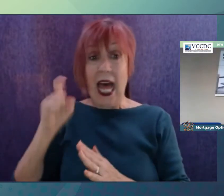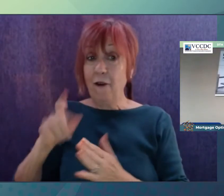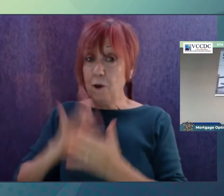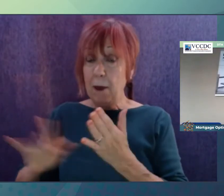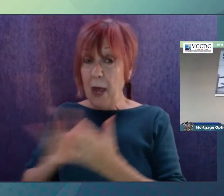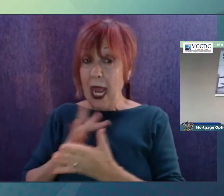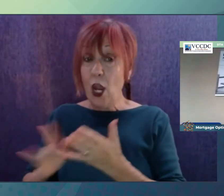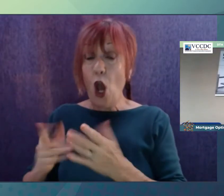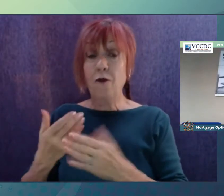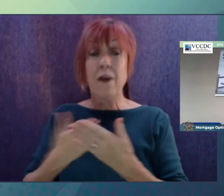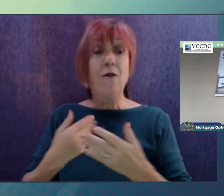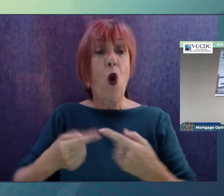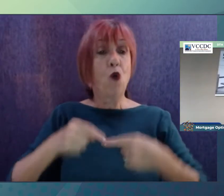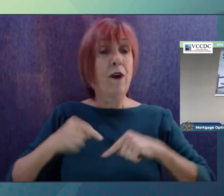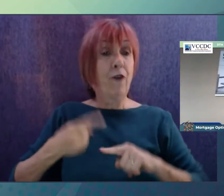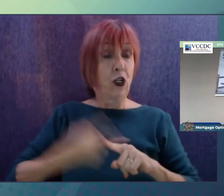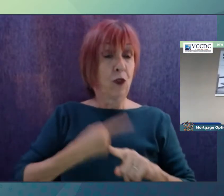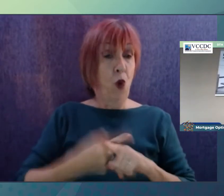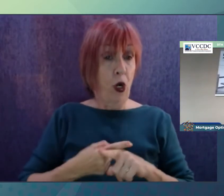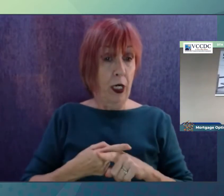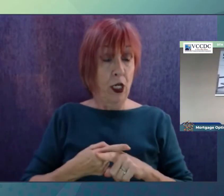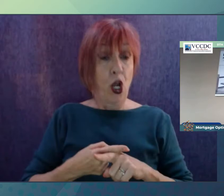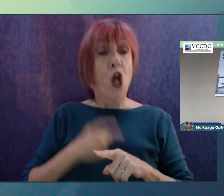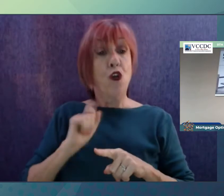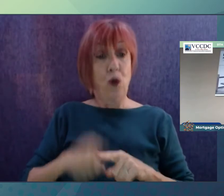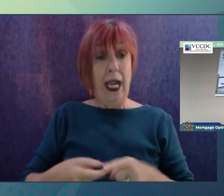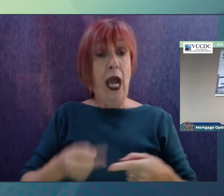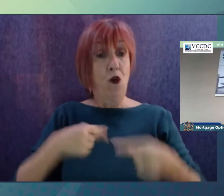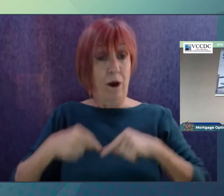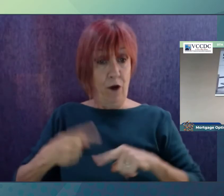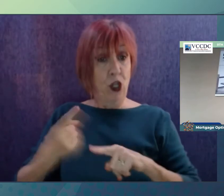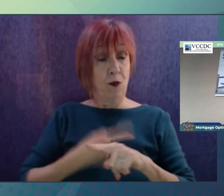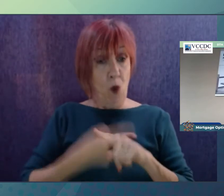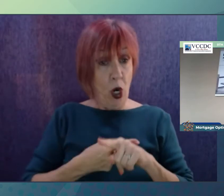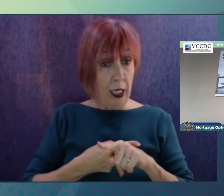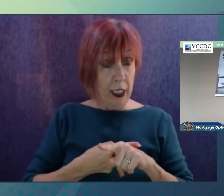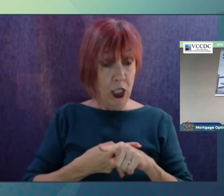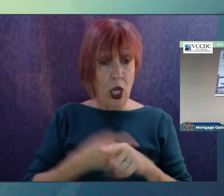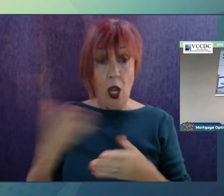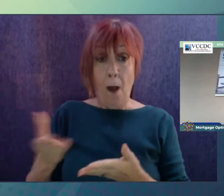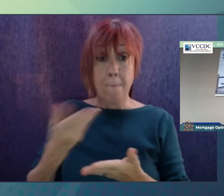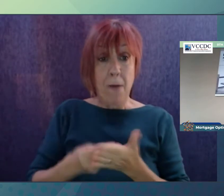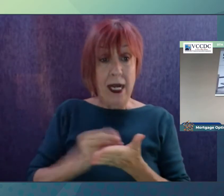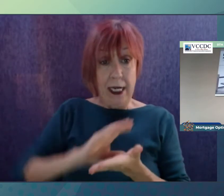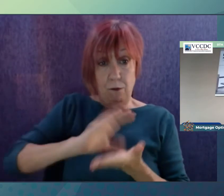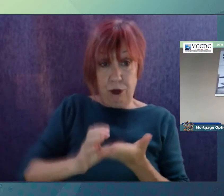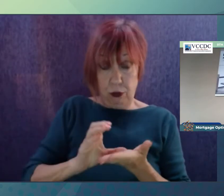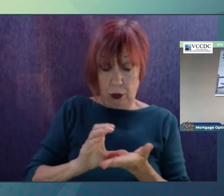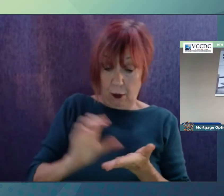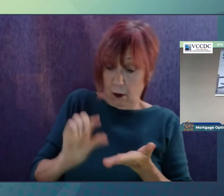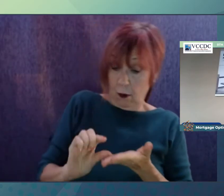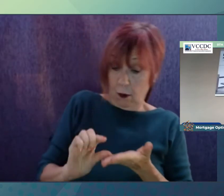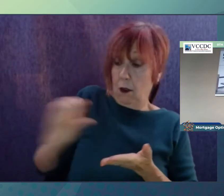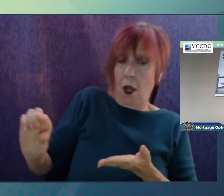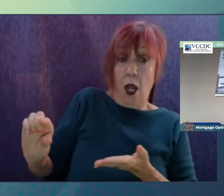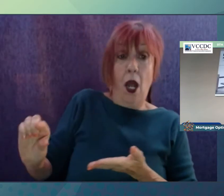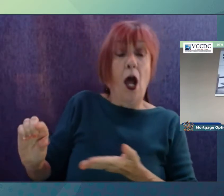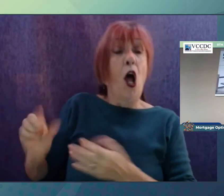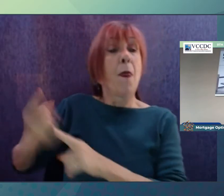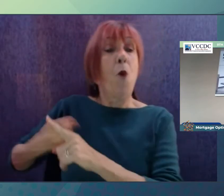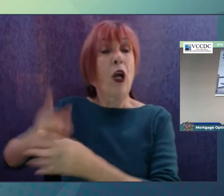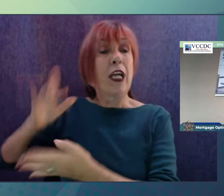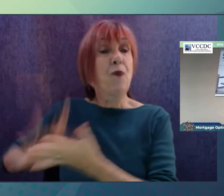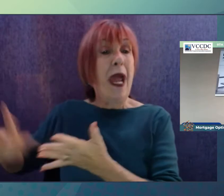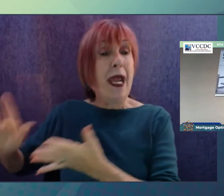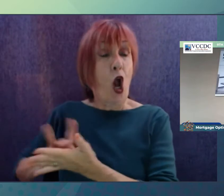use the proceeds of a reverse mortgage to pay off an existing home loan. This frees up money to put toward other expenses that you may